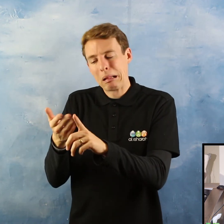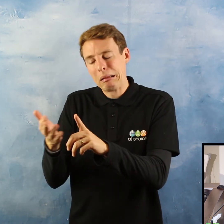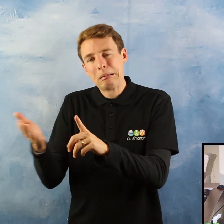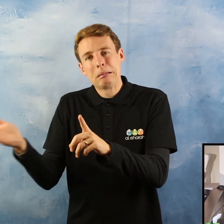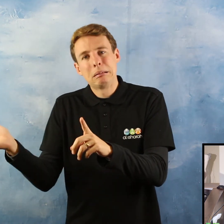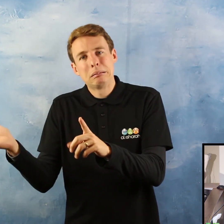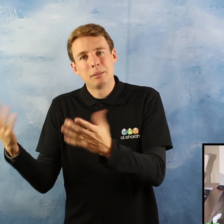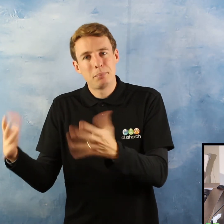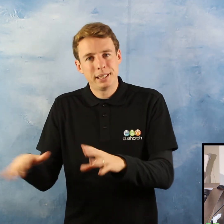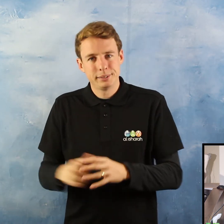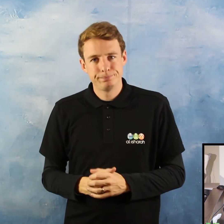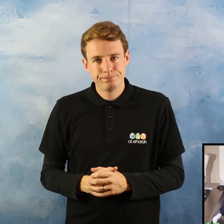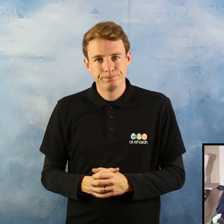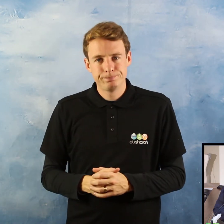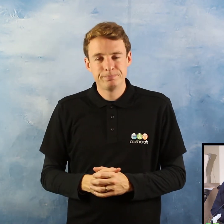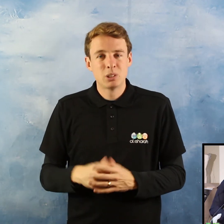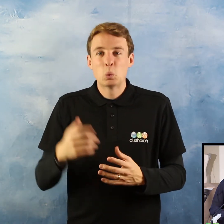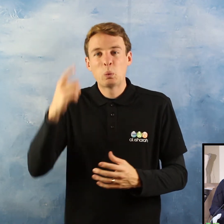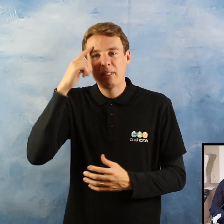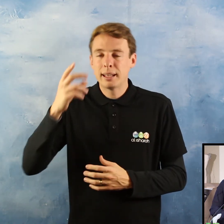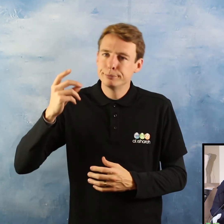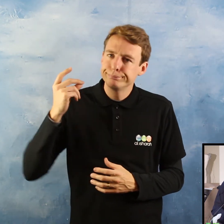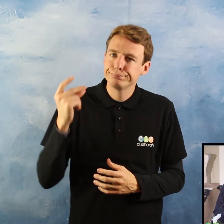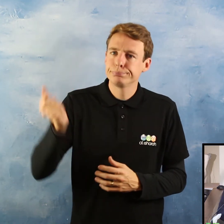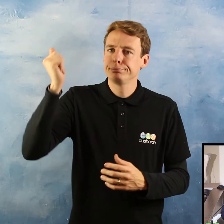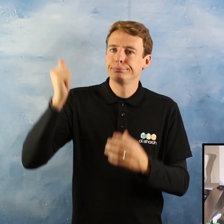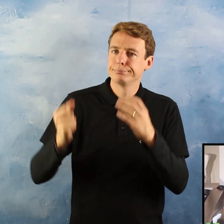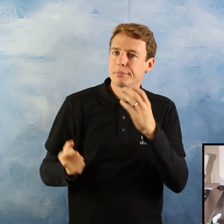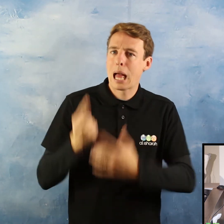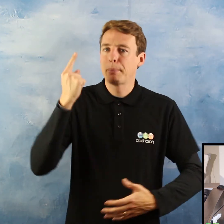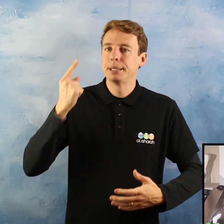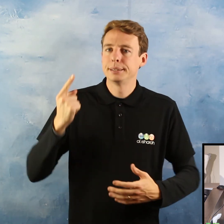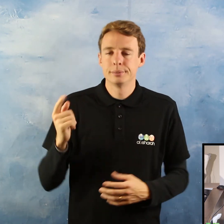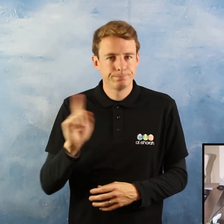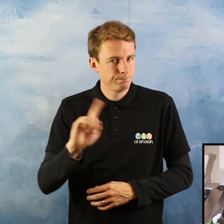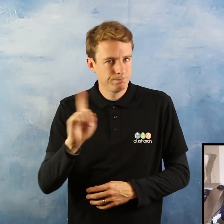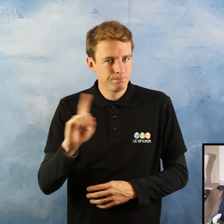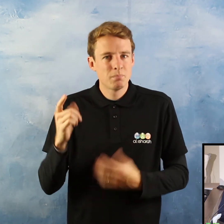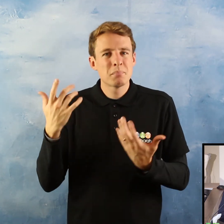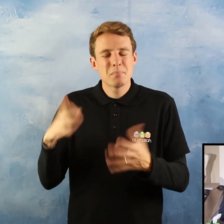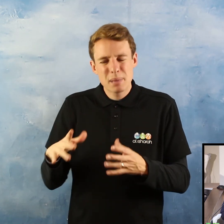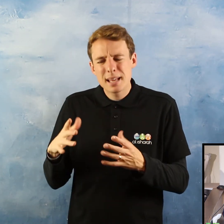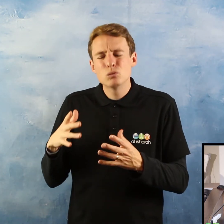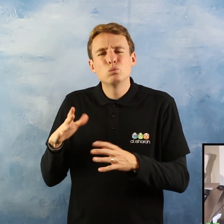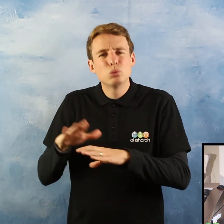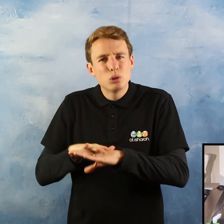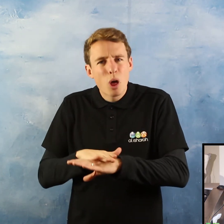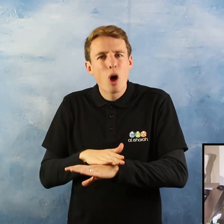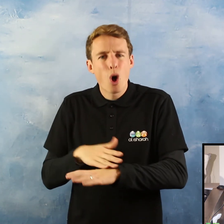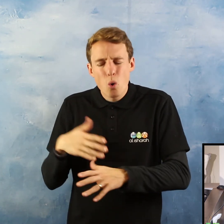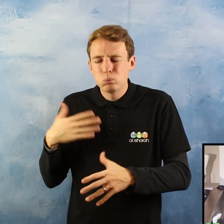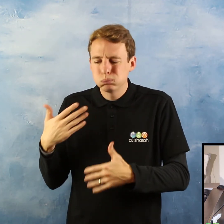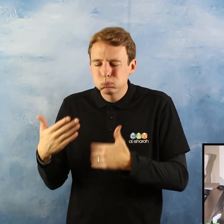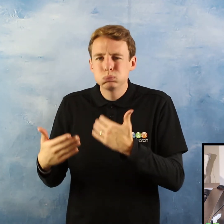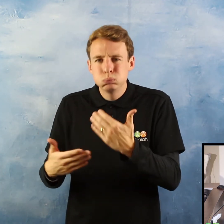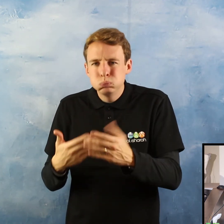astray, it didn't happen in one day, in many days maybe. Then you have to see in a